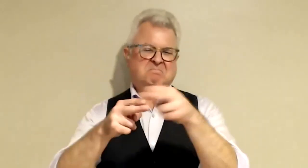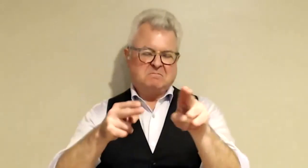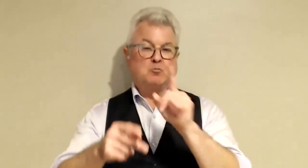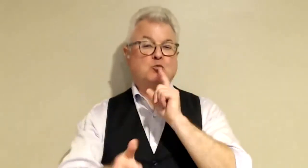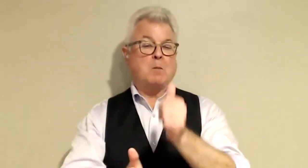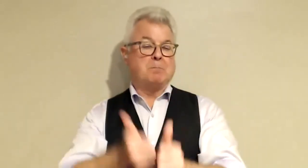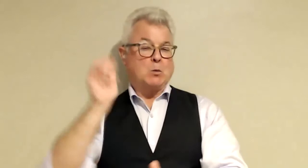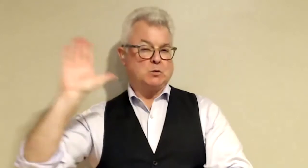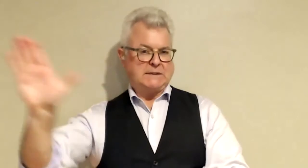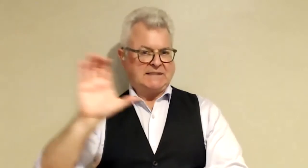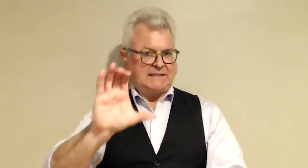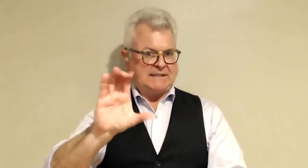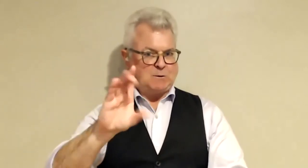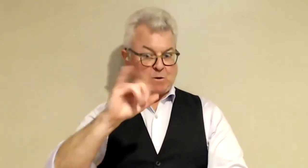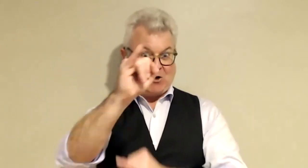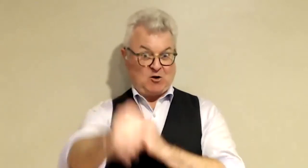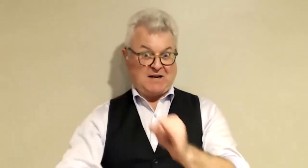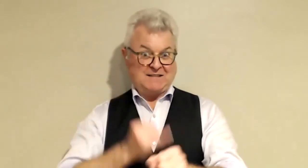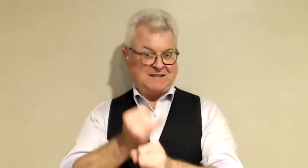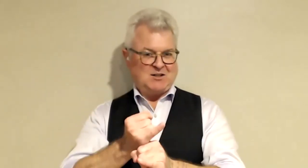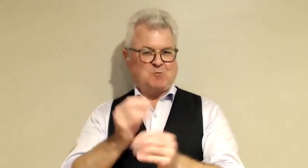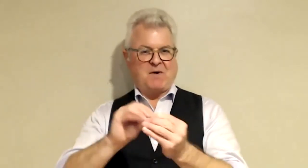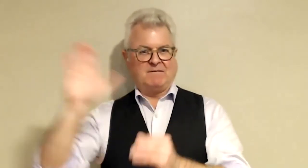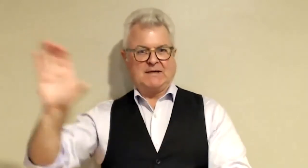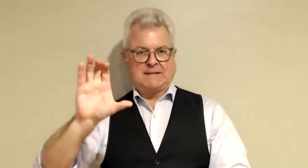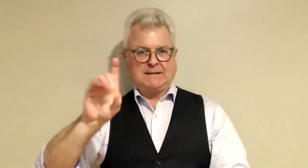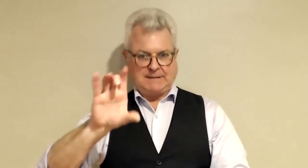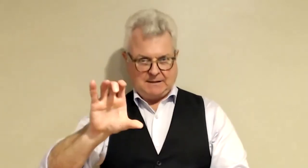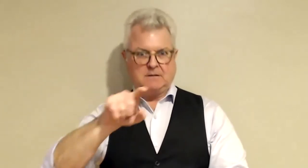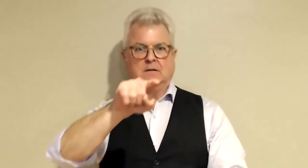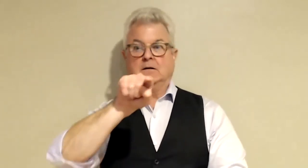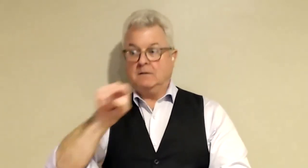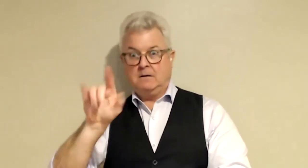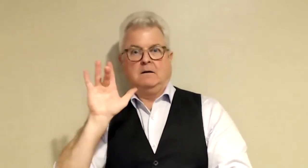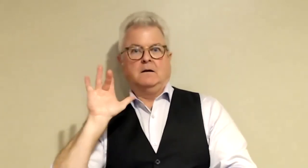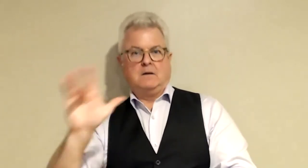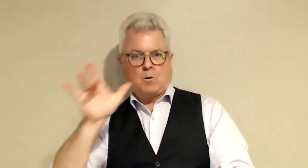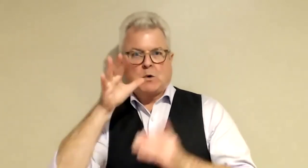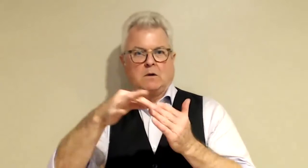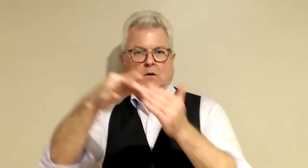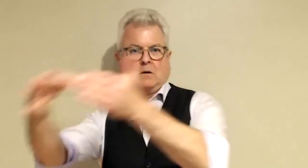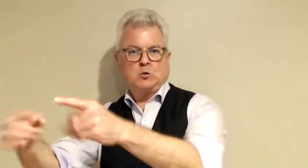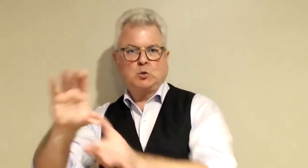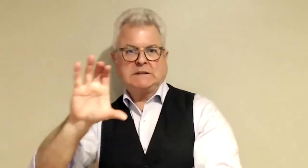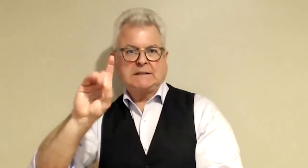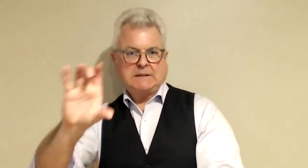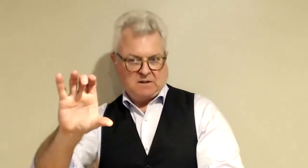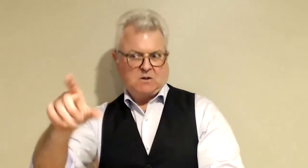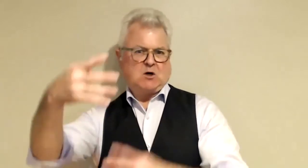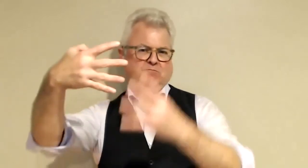the listing of all those countries. Now, most of them are CDC approved for international. That's on the CDC website. That will